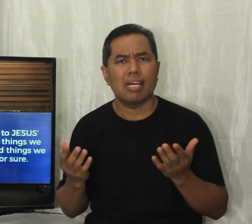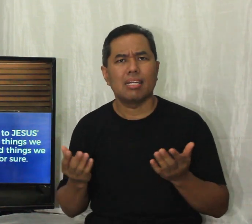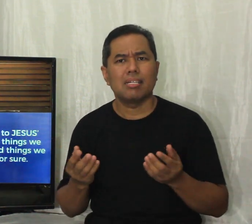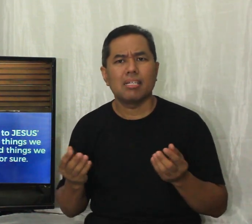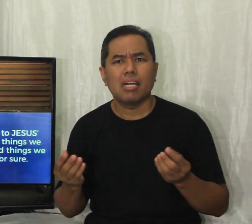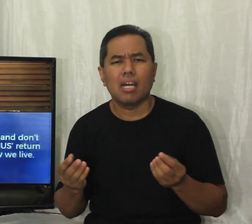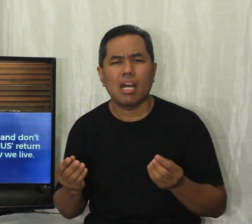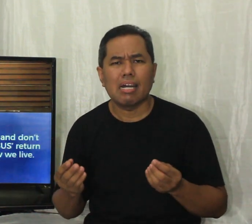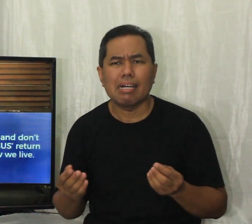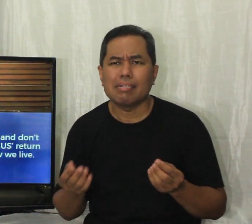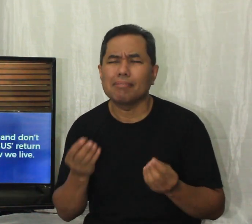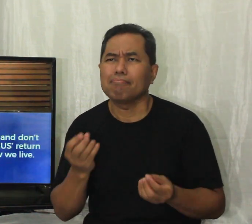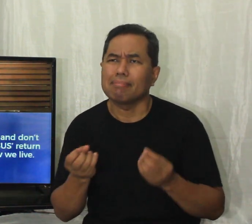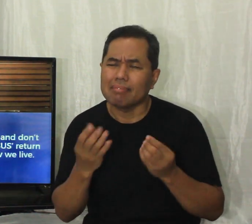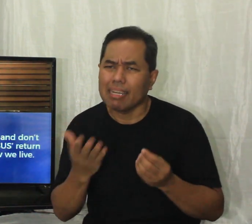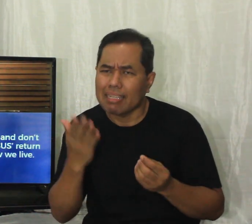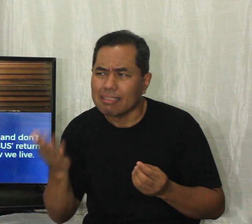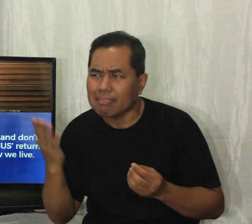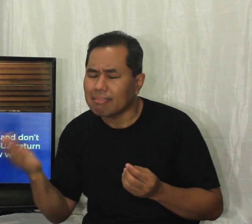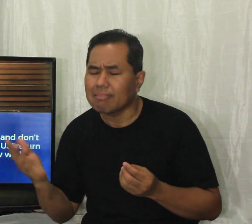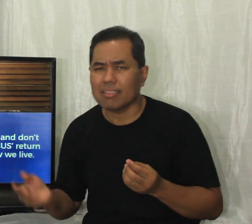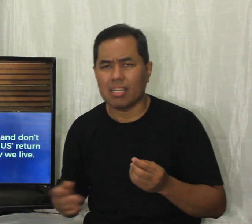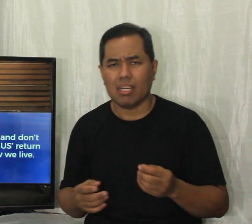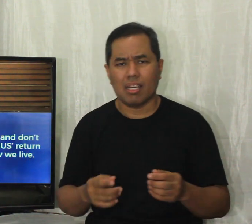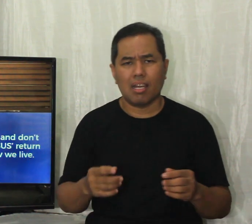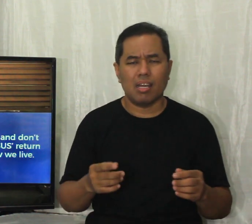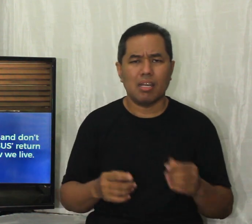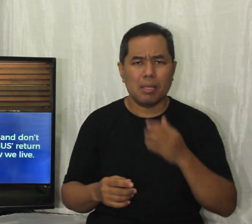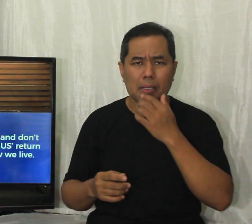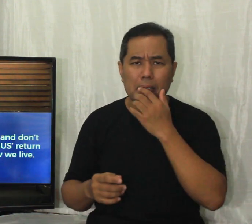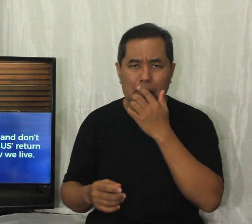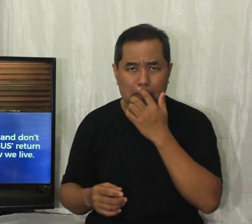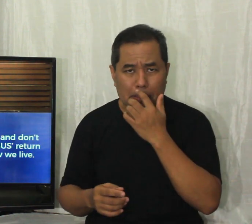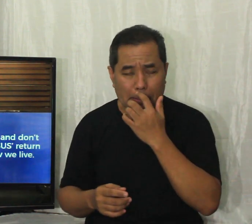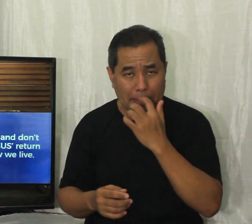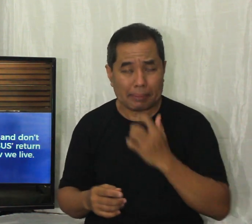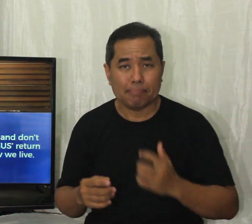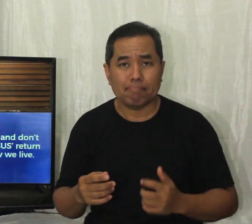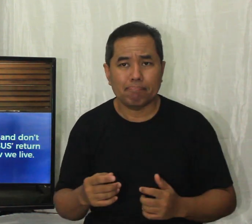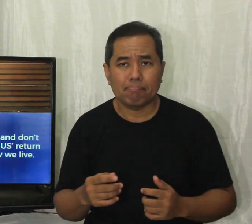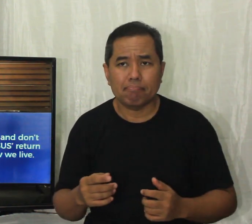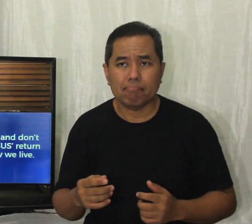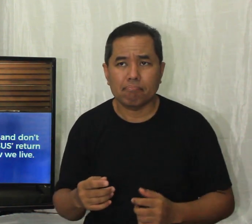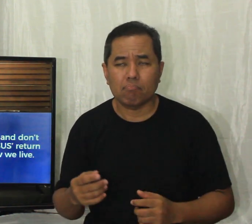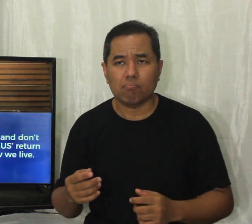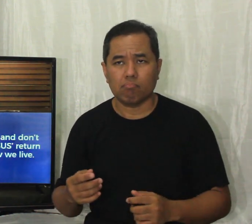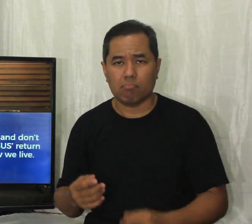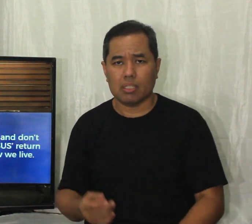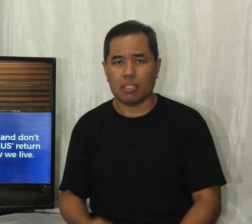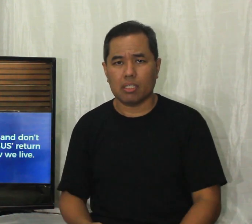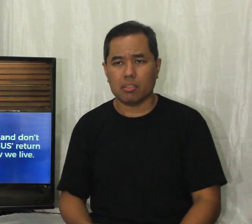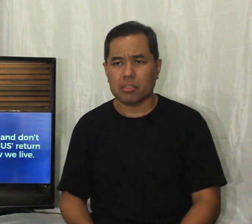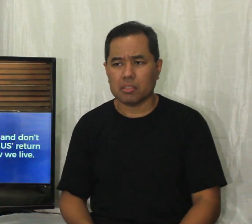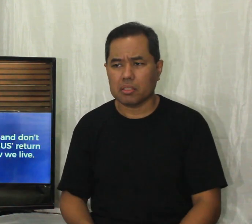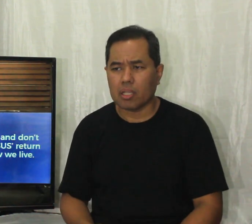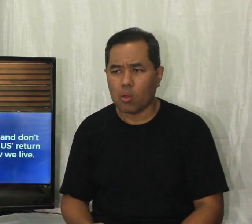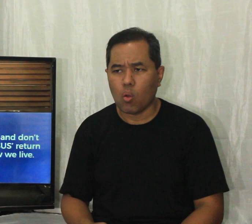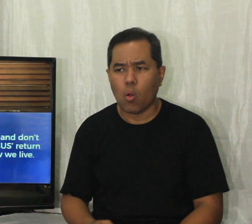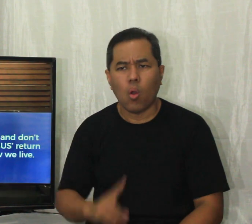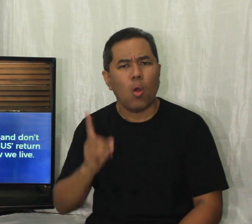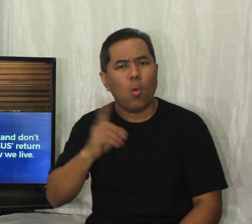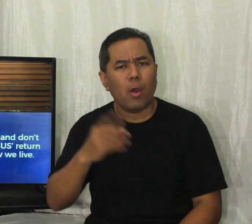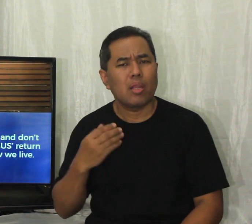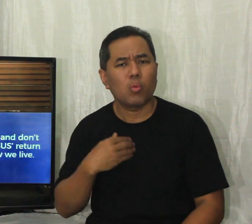know what we know and don't know about Jesus' return, influences how we live. It does